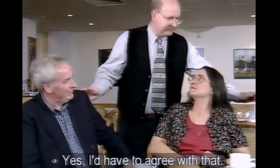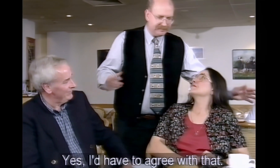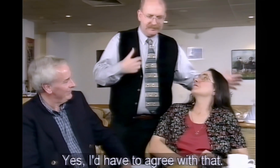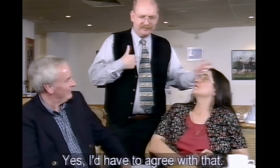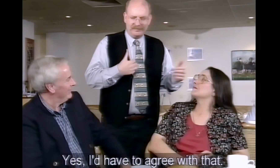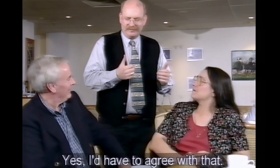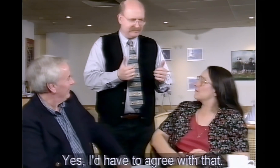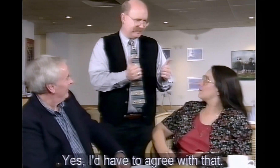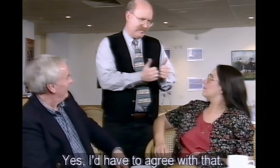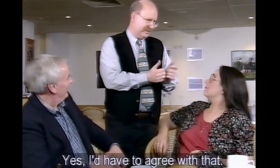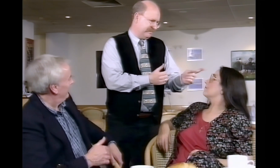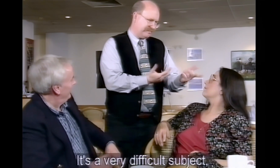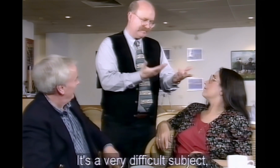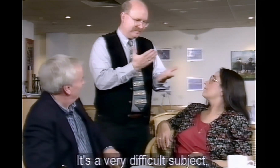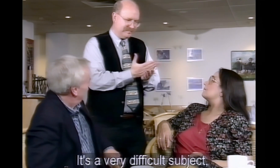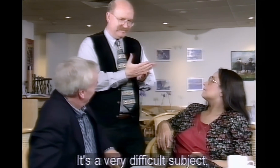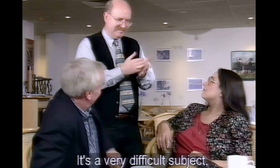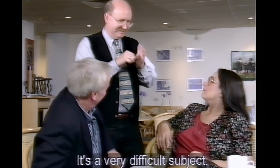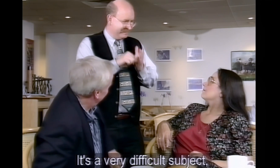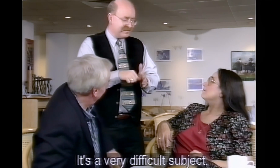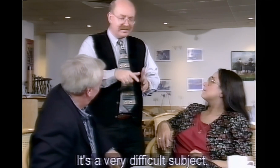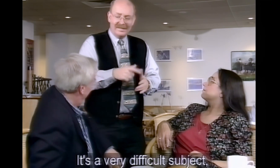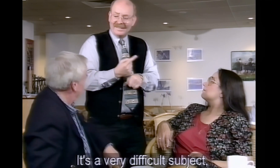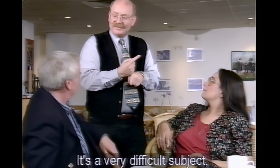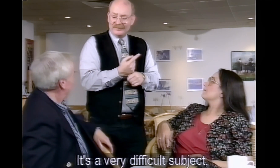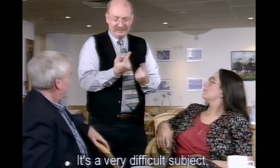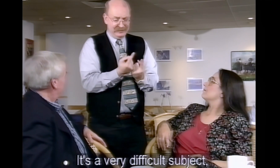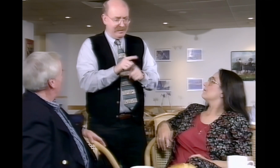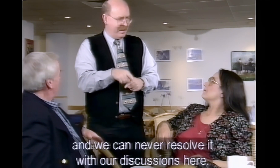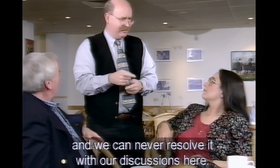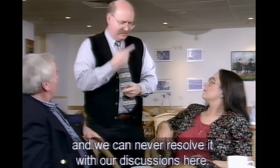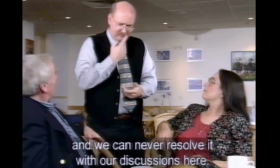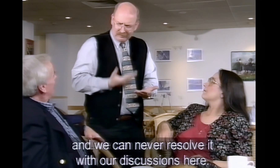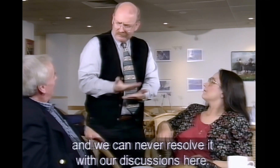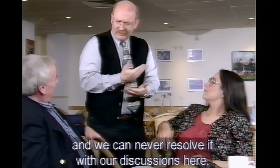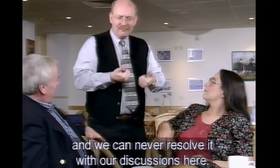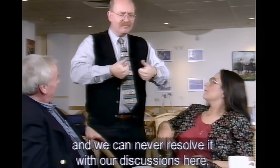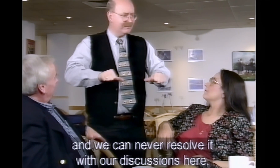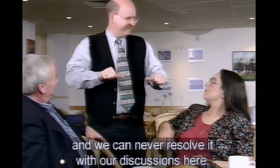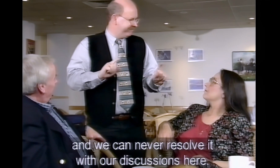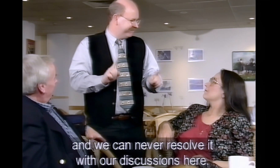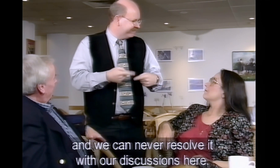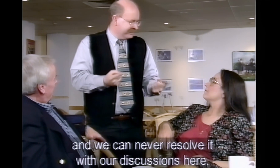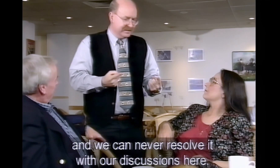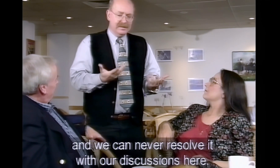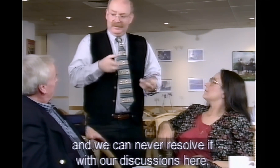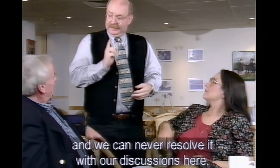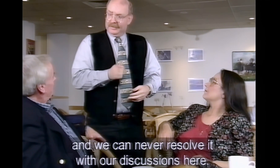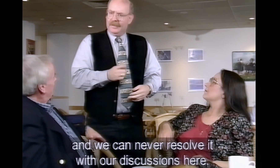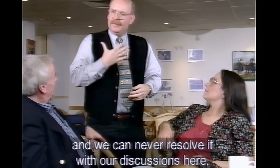I'd have to agree with that. But it's a very, very difficult subject, and we could never resolve it with our discussions here. We would,